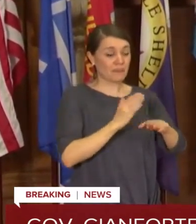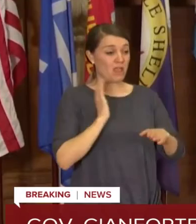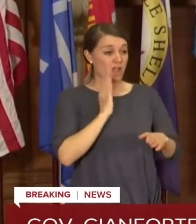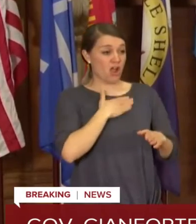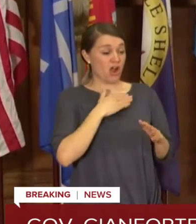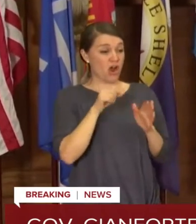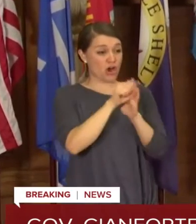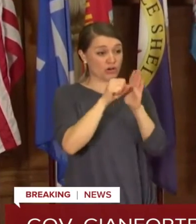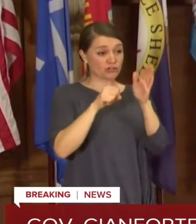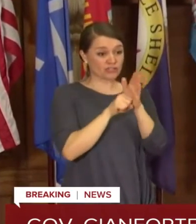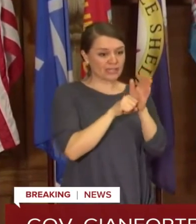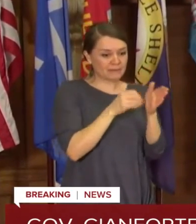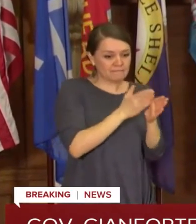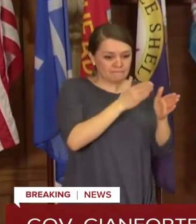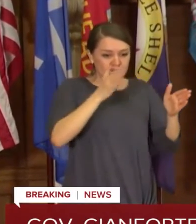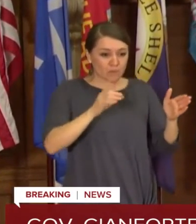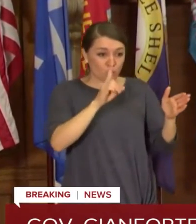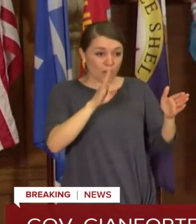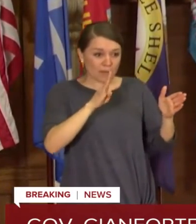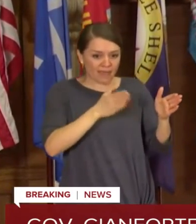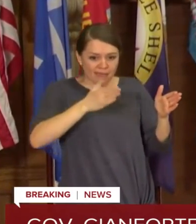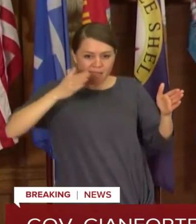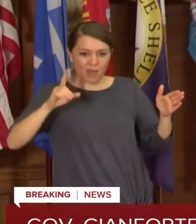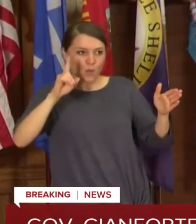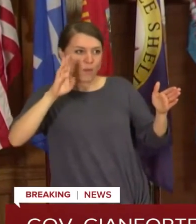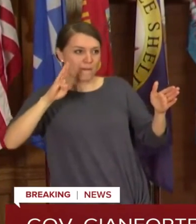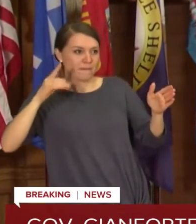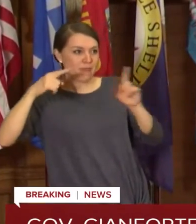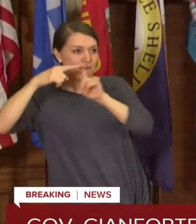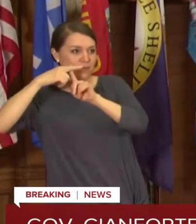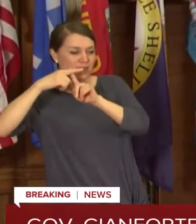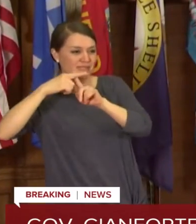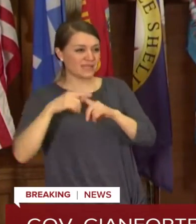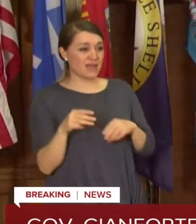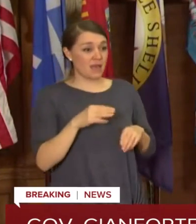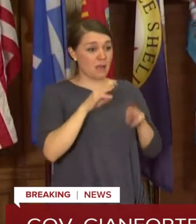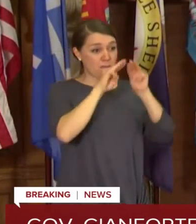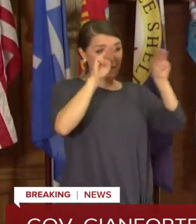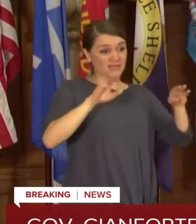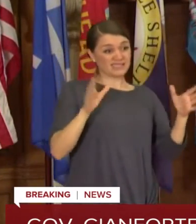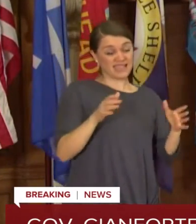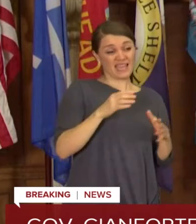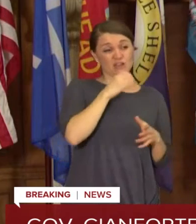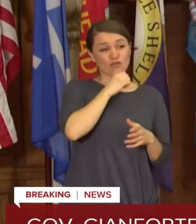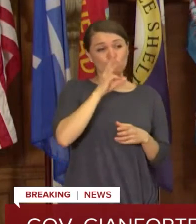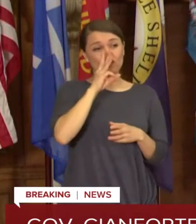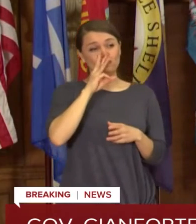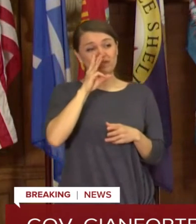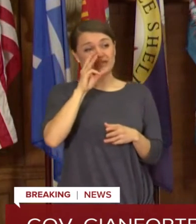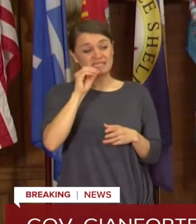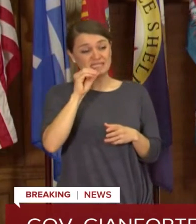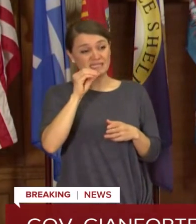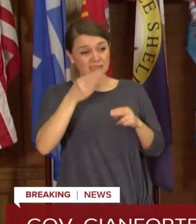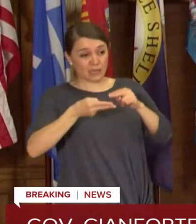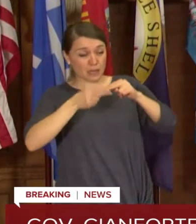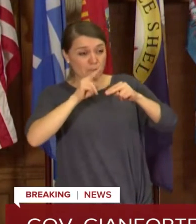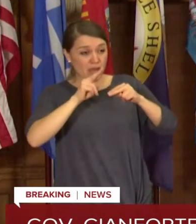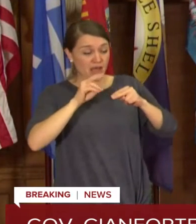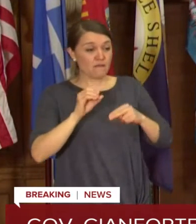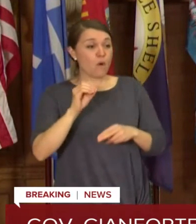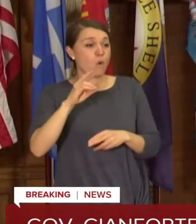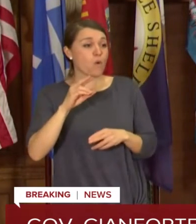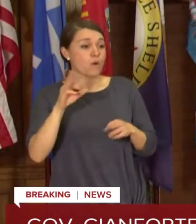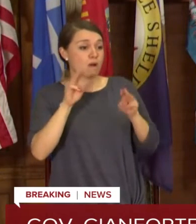into phase 1B+. Montanans 60 years of age and up and Montanans 16 and older